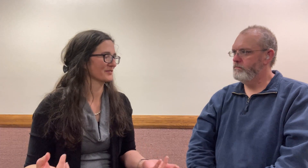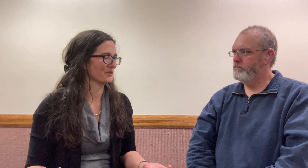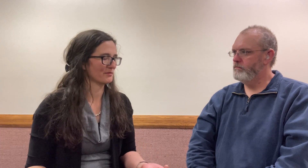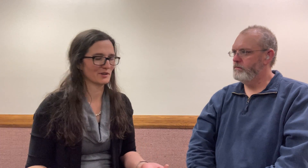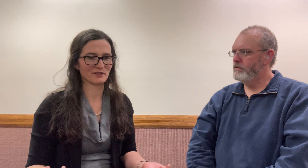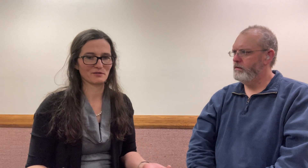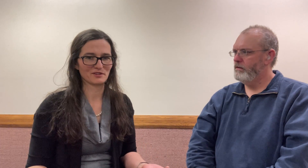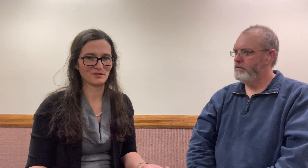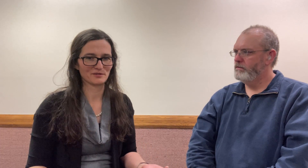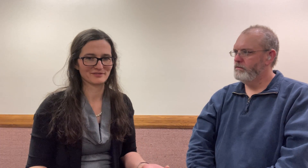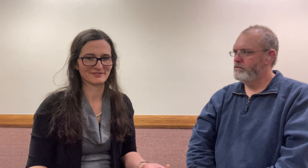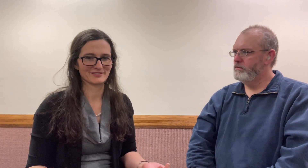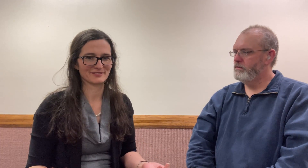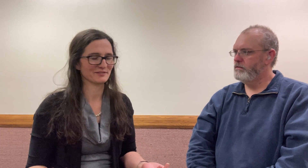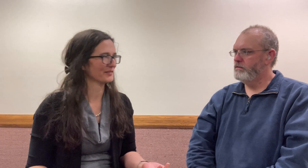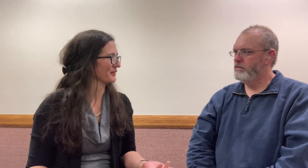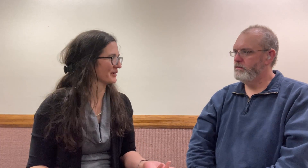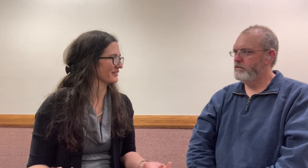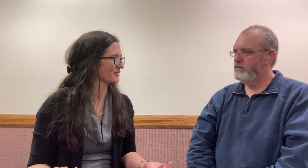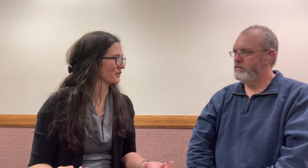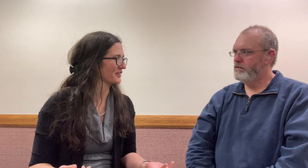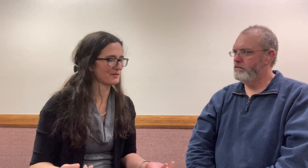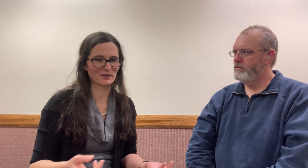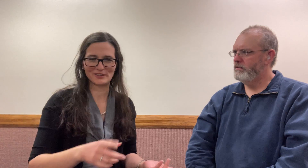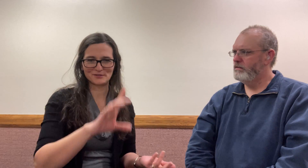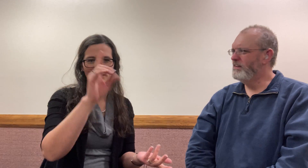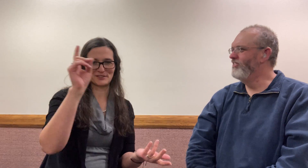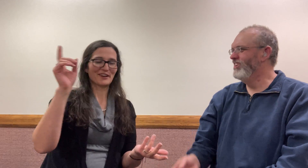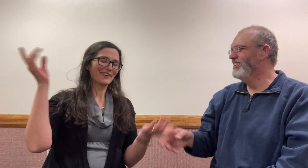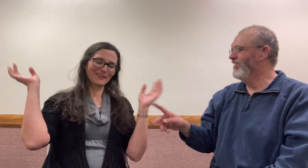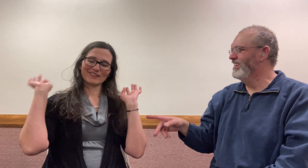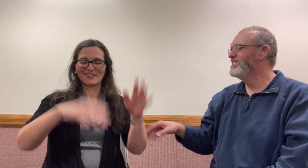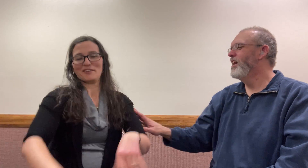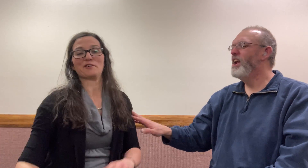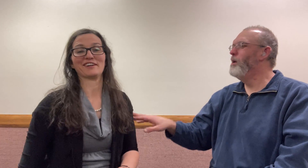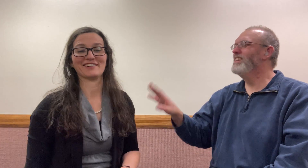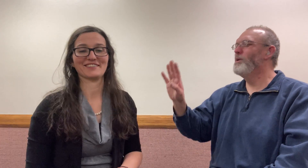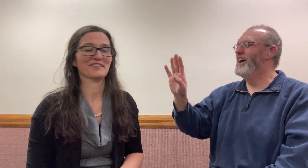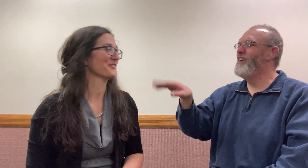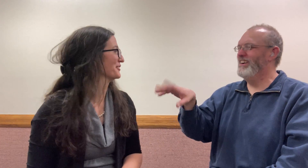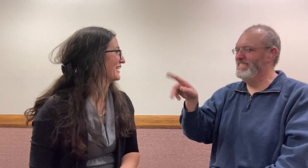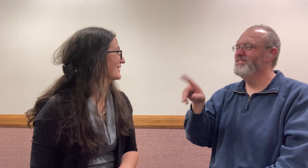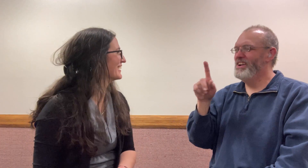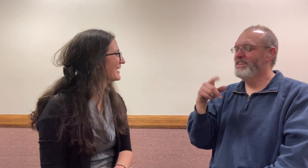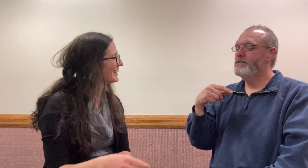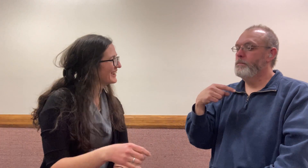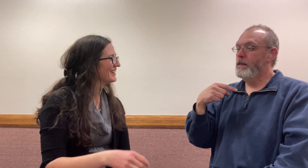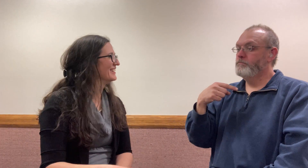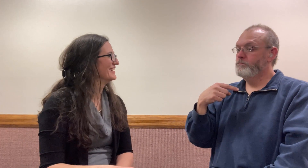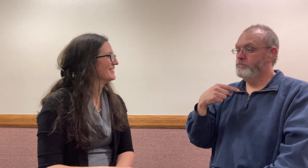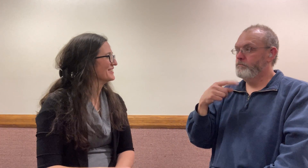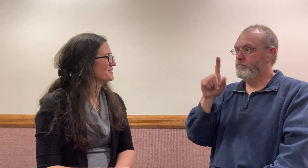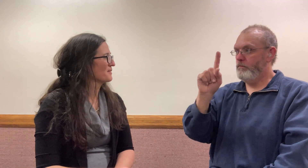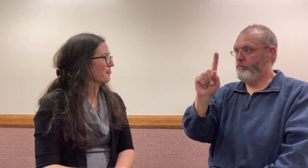going walking with you. What are we talking about? Classifiers. We're good. We're tired.